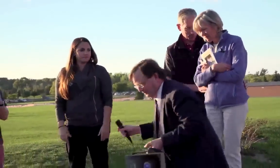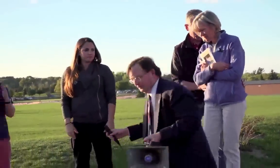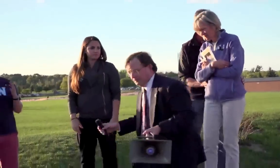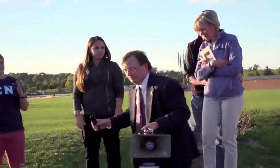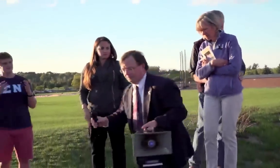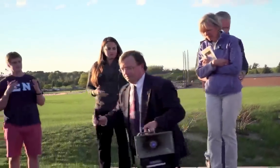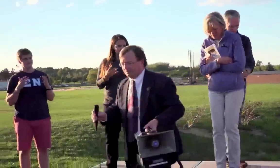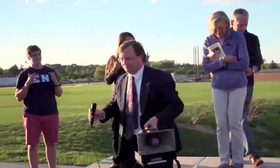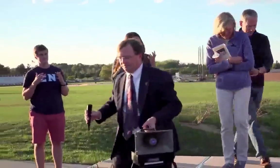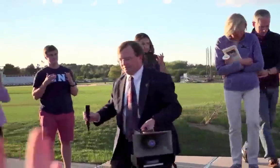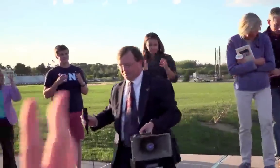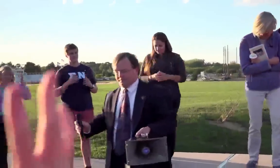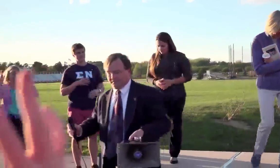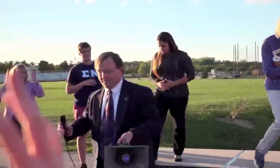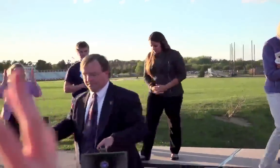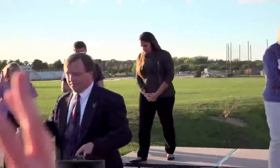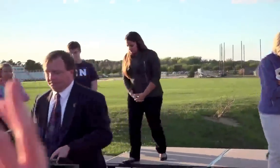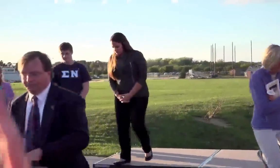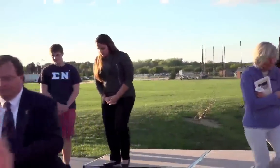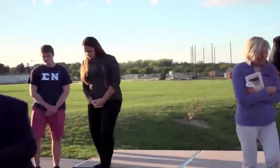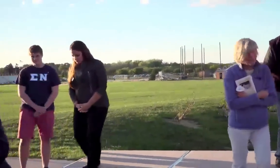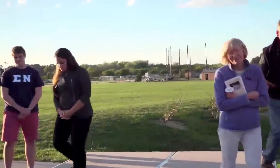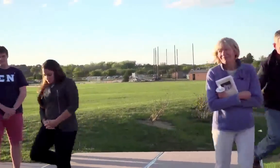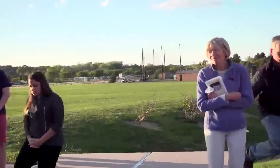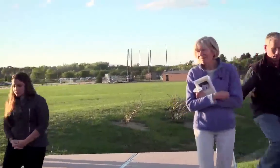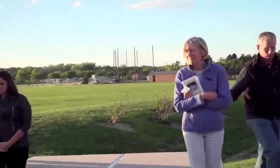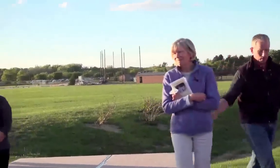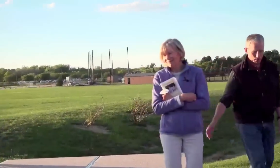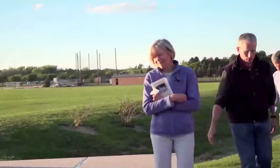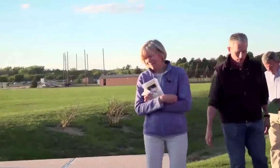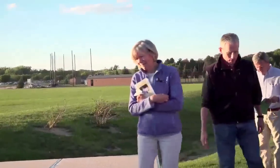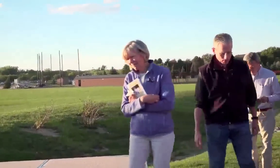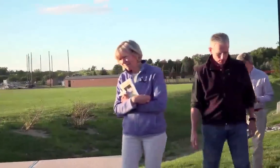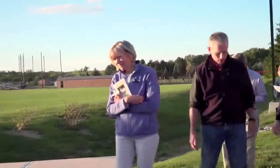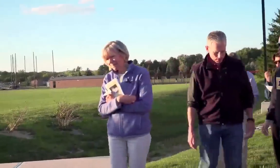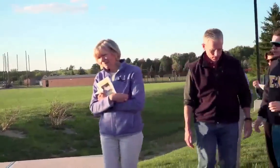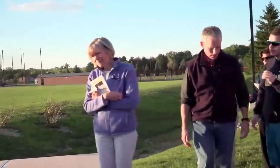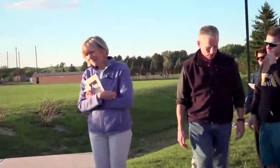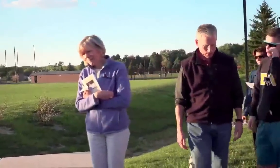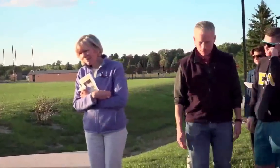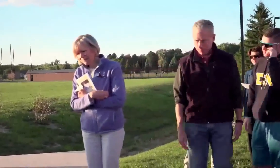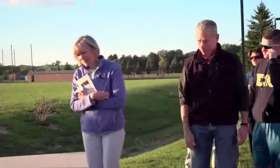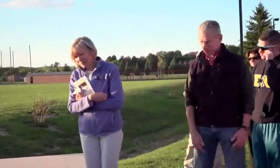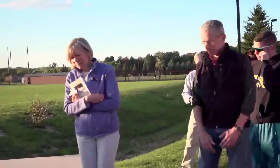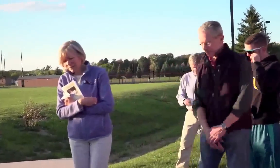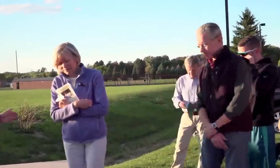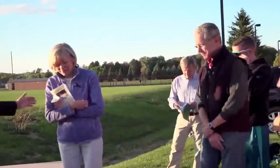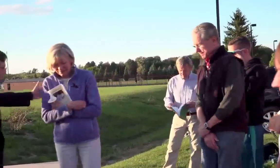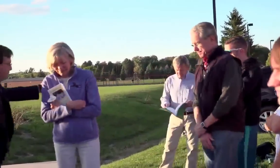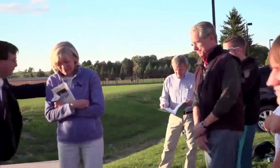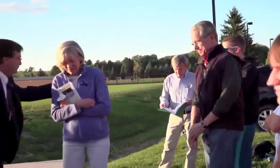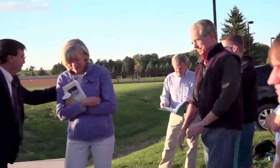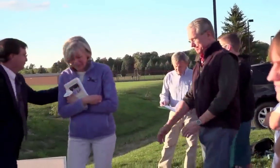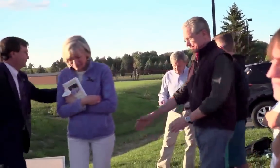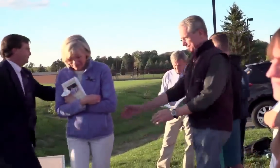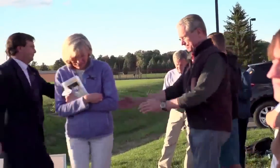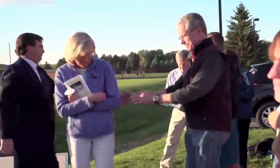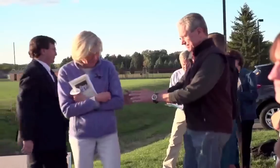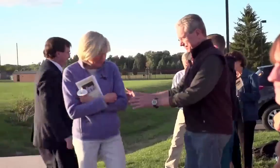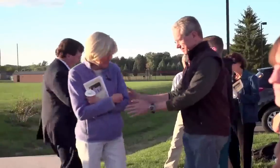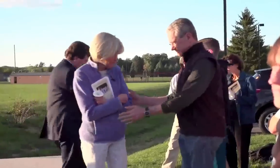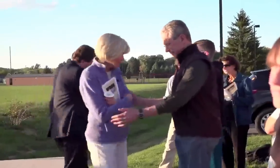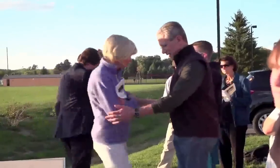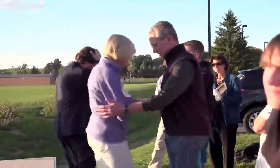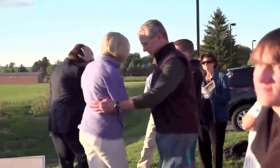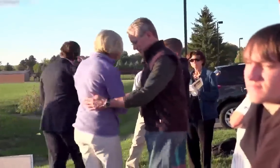Hi everybody, we're really with long hair, so we're all here burn with those candles. It's a big community here. I'd like to just talk about my very close friends, what a great